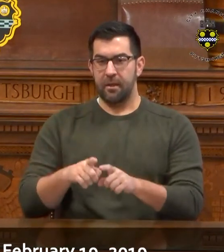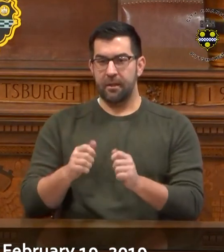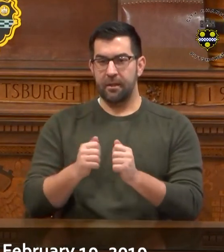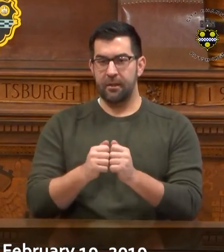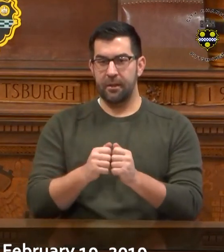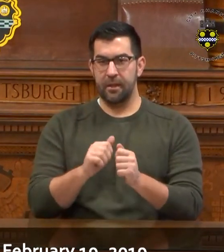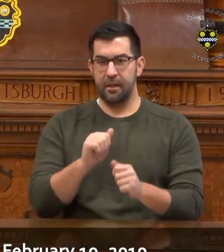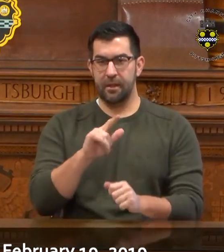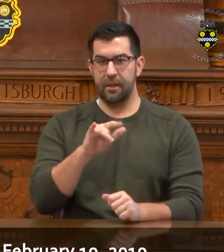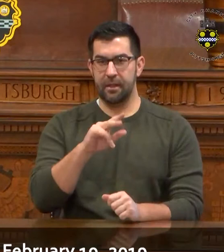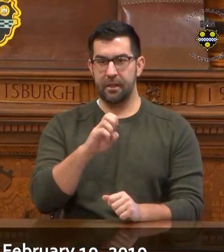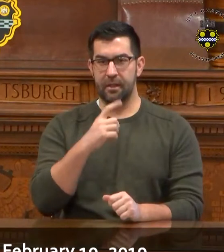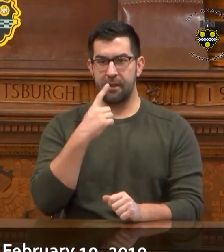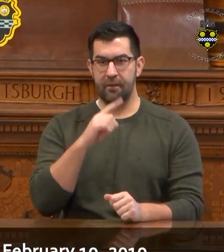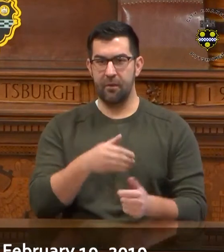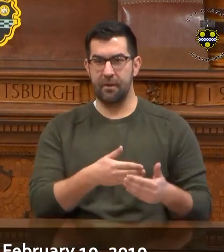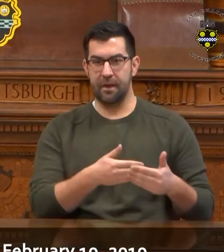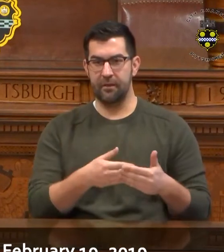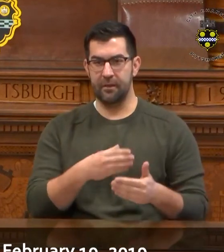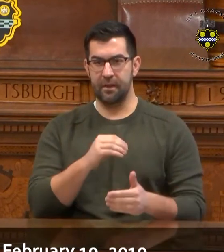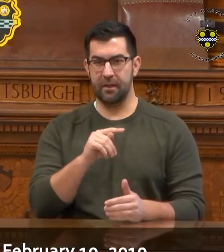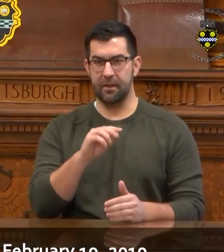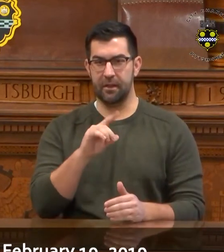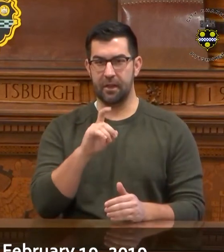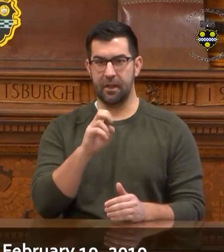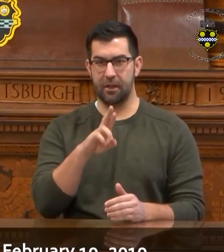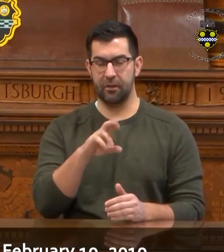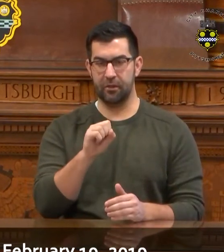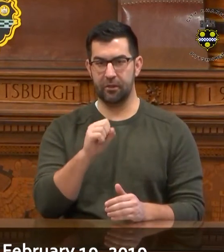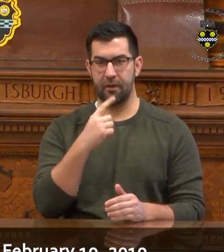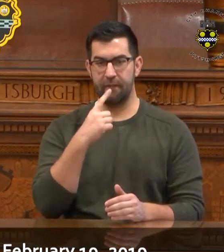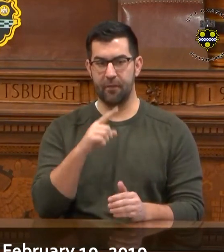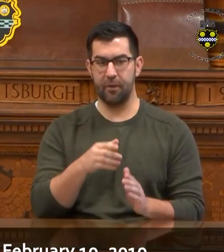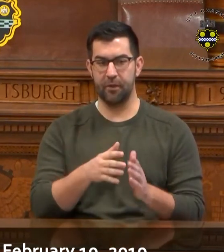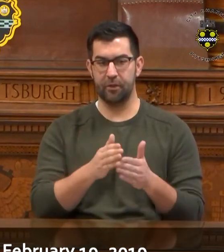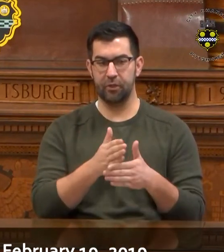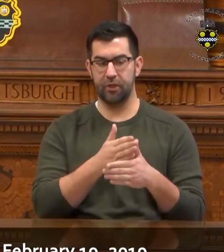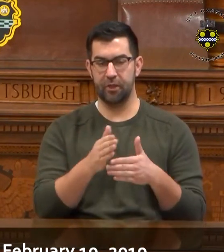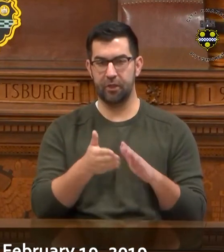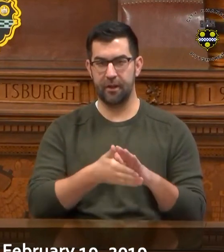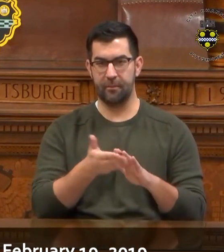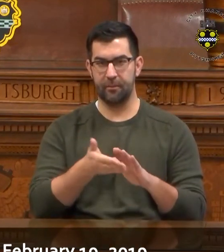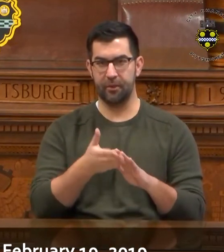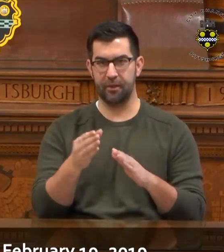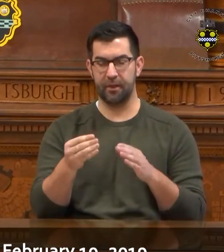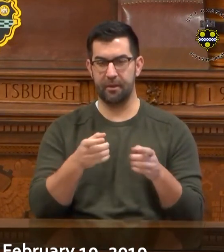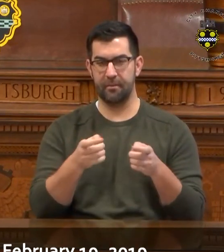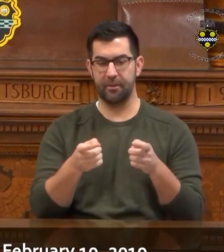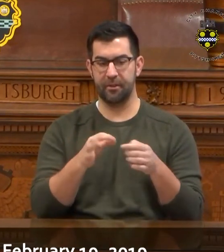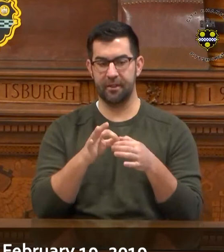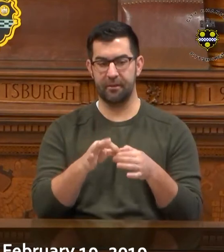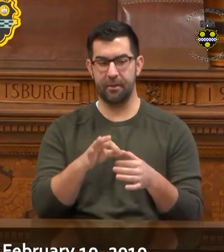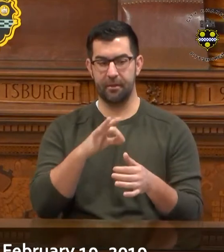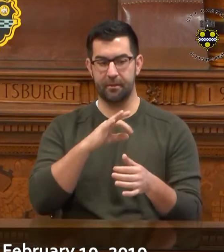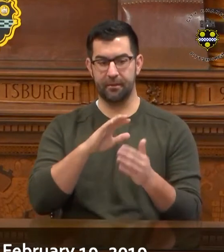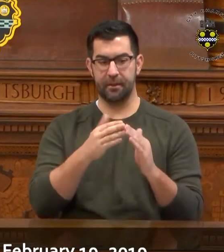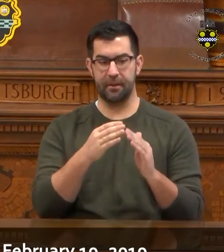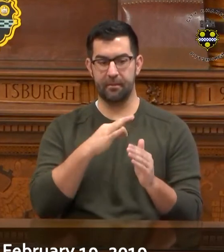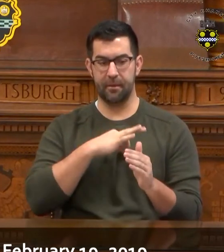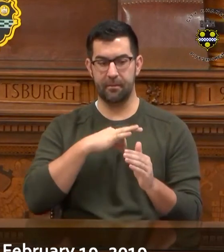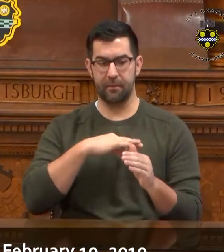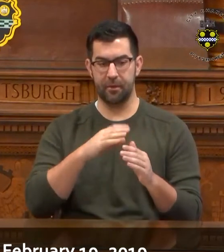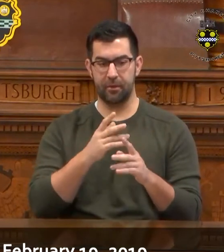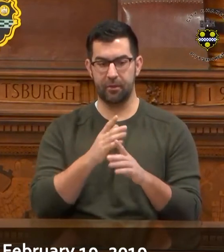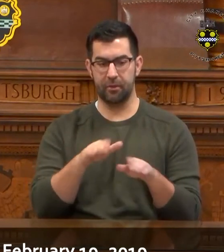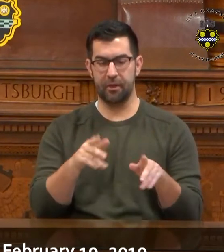the Alliance for Infants and Toddlers for the shared operation and administration of the City of Pittsburgh Child